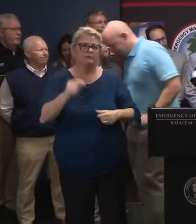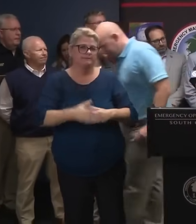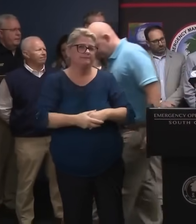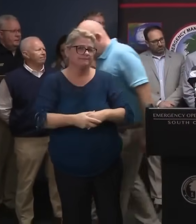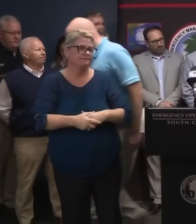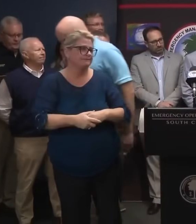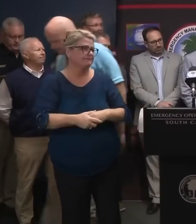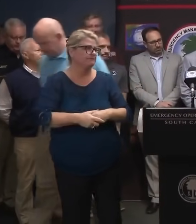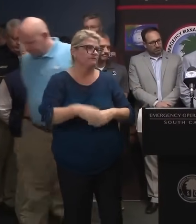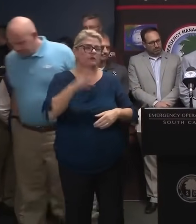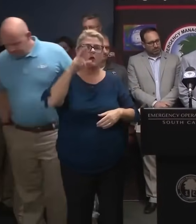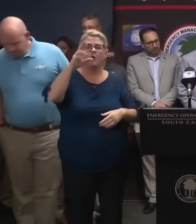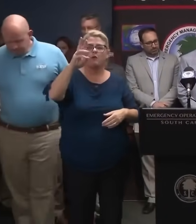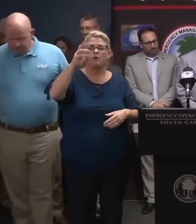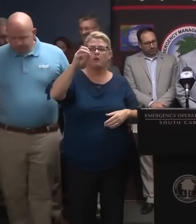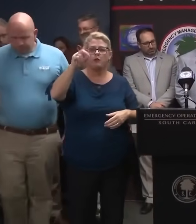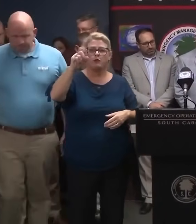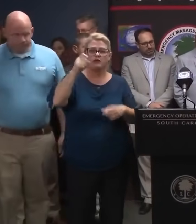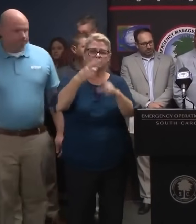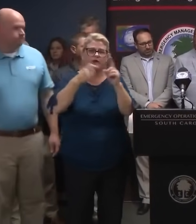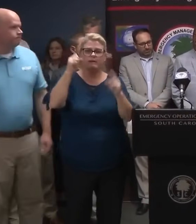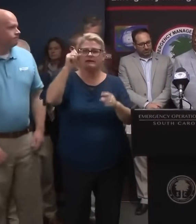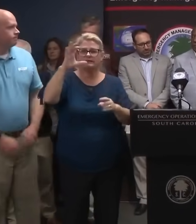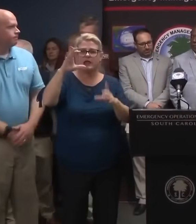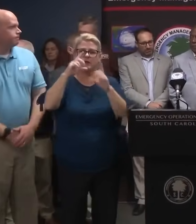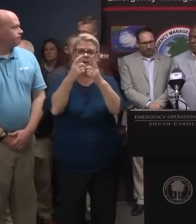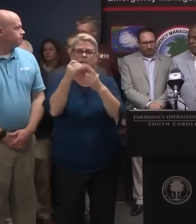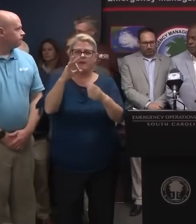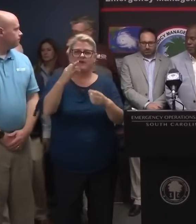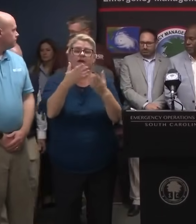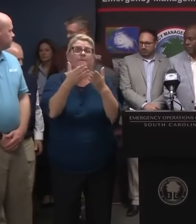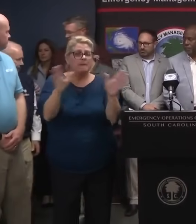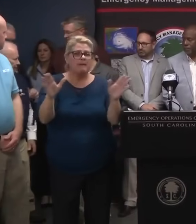sir. Director Robert Wood, South Carolina Department of Public Safety.